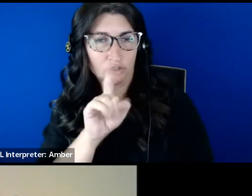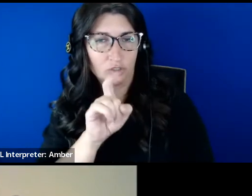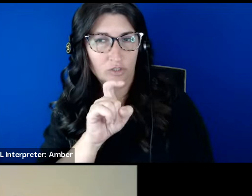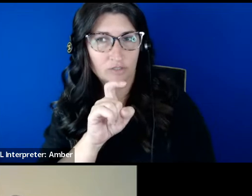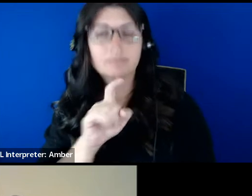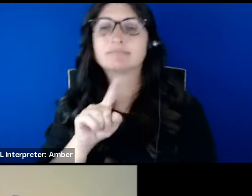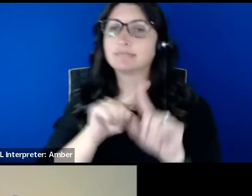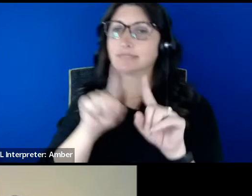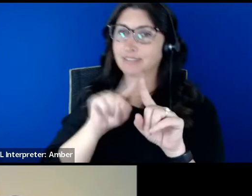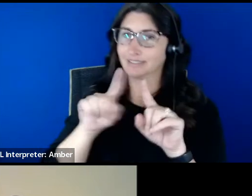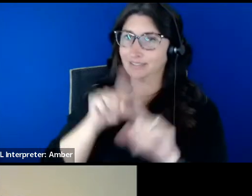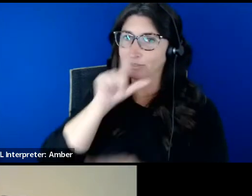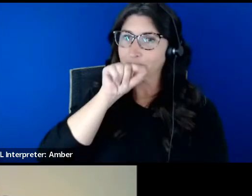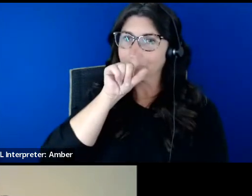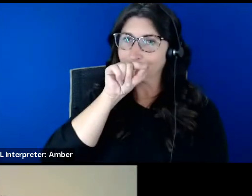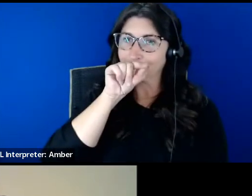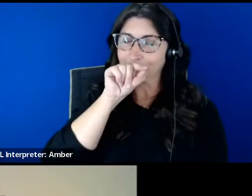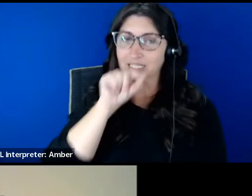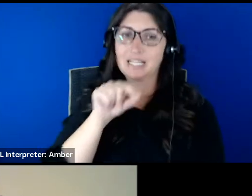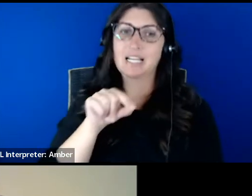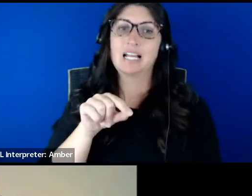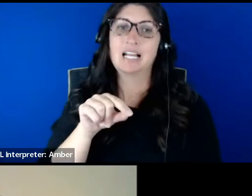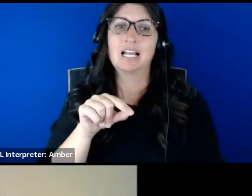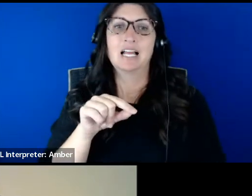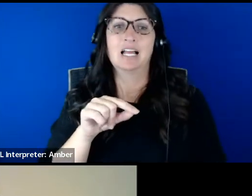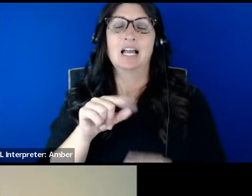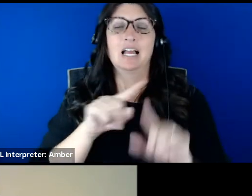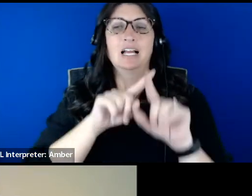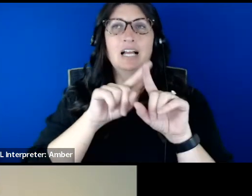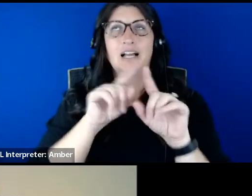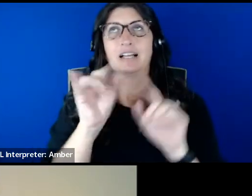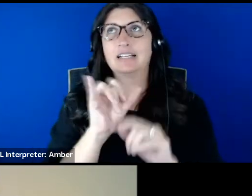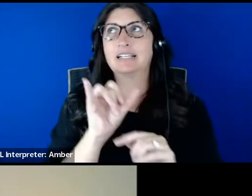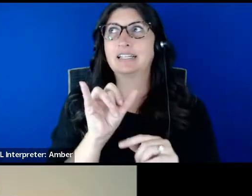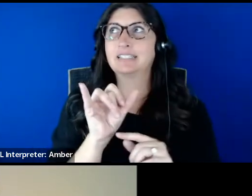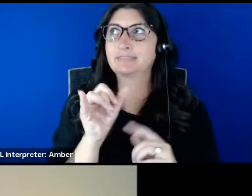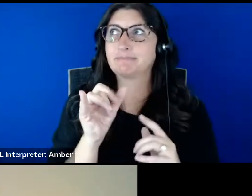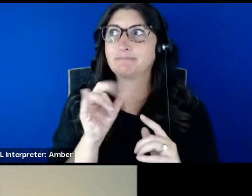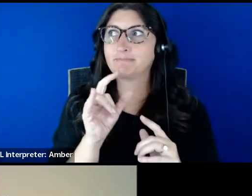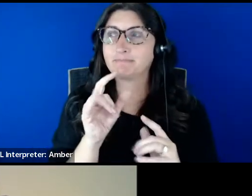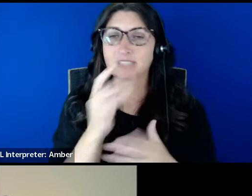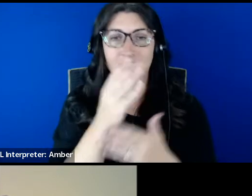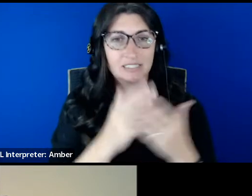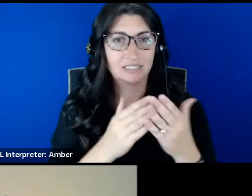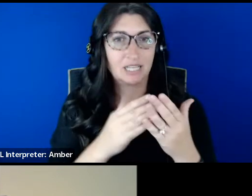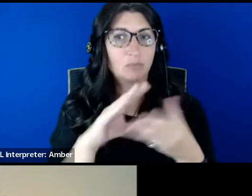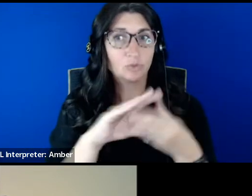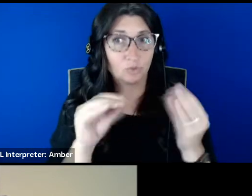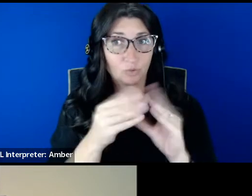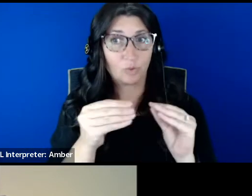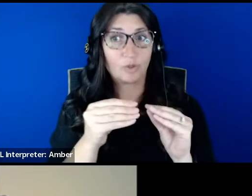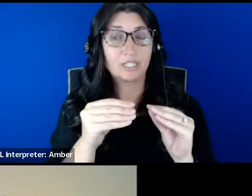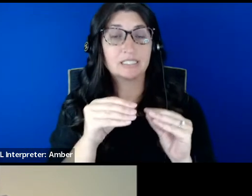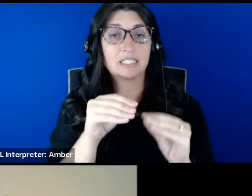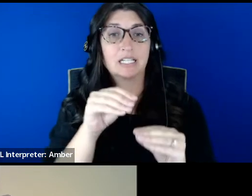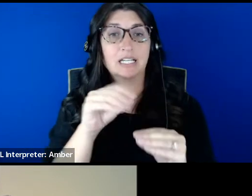Different birds. Actually, there's not one particular bird. The different birds, there are some stories where Maui turns into a chicken.